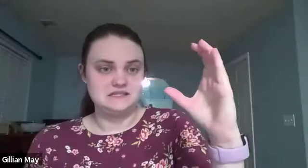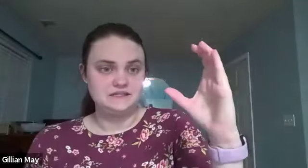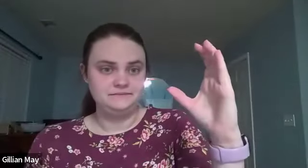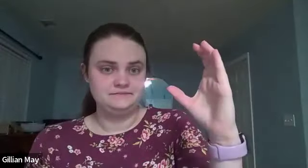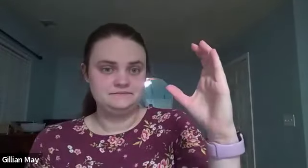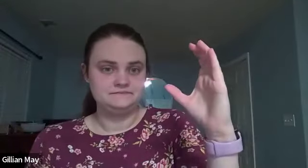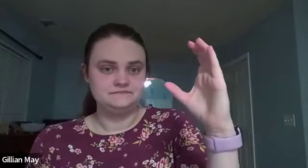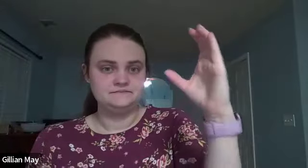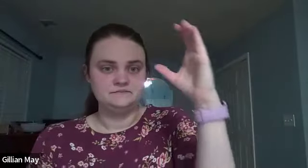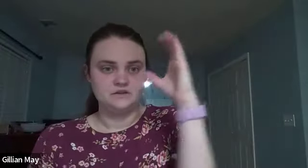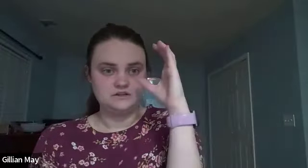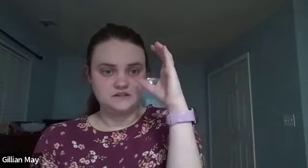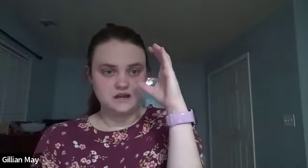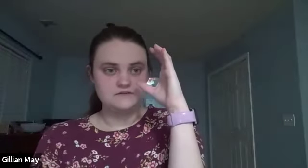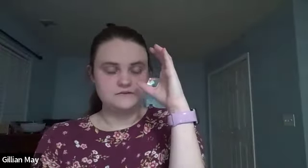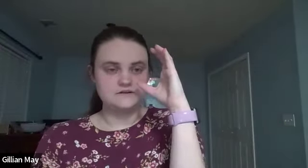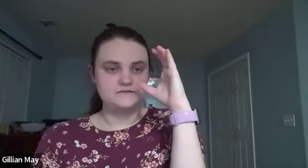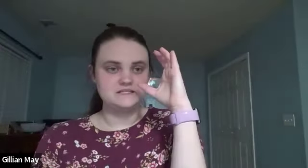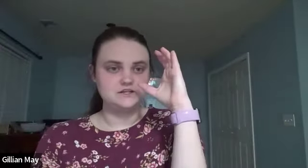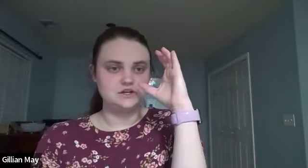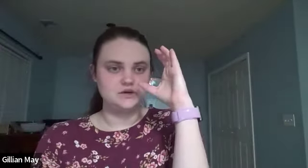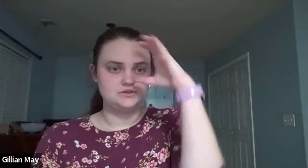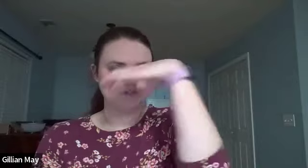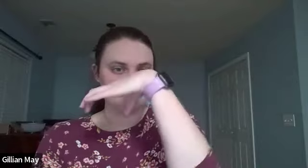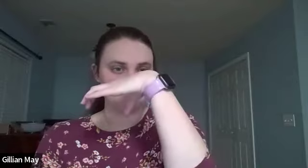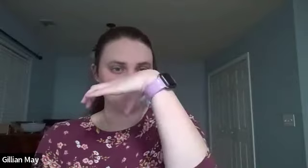C. You're going to start kind of in front of your face, and you're going to go strange.